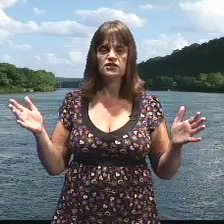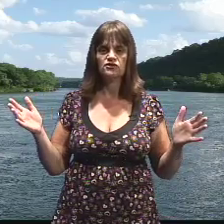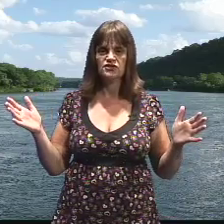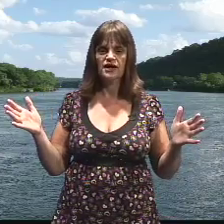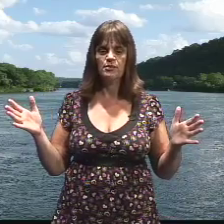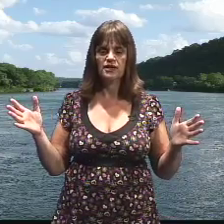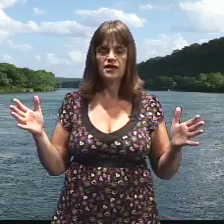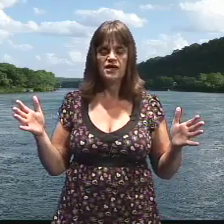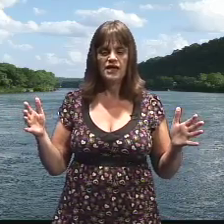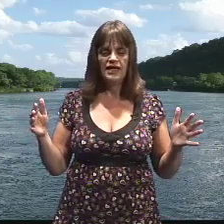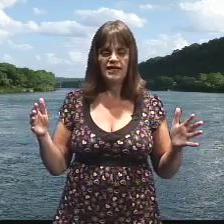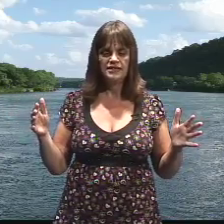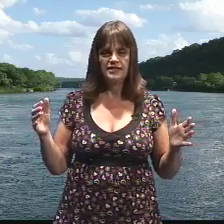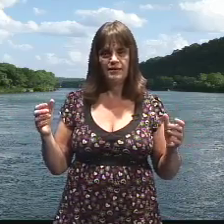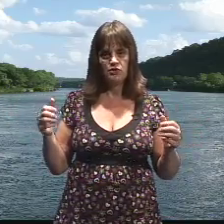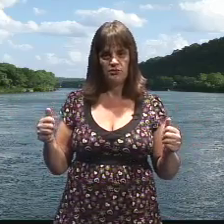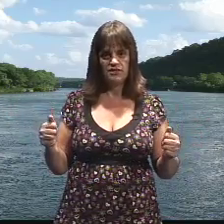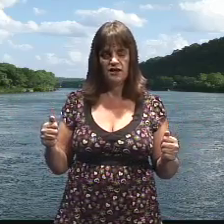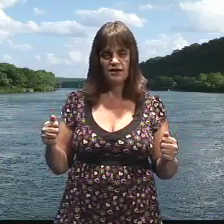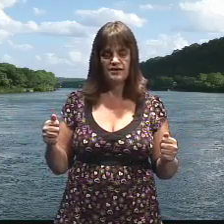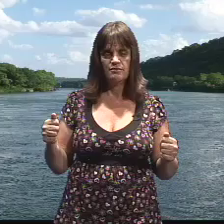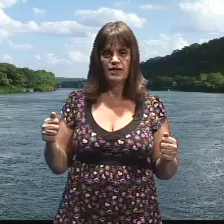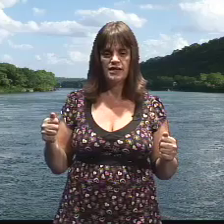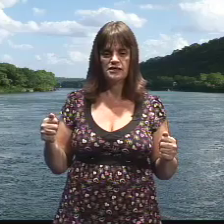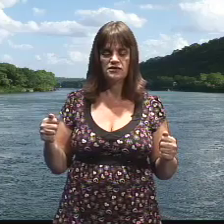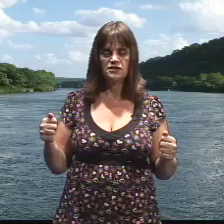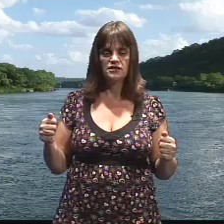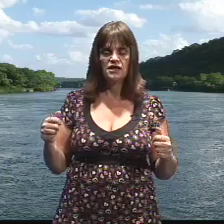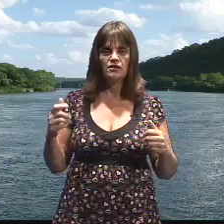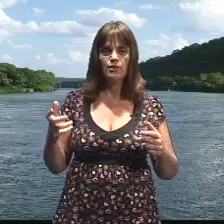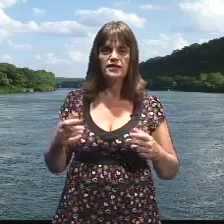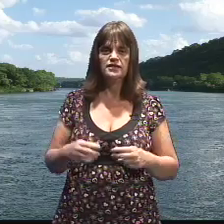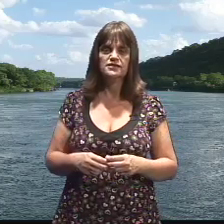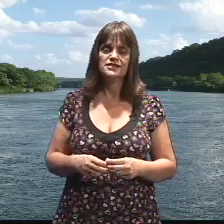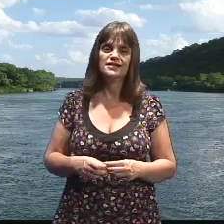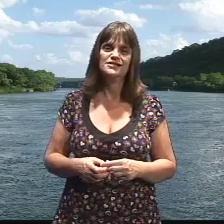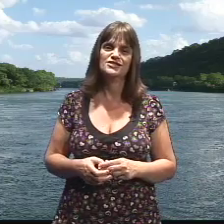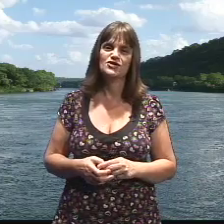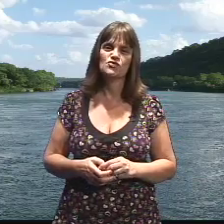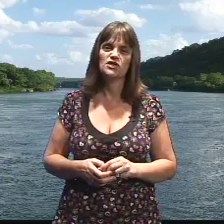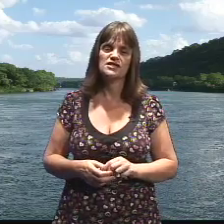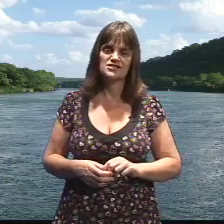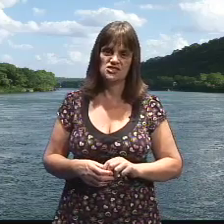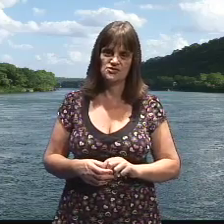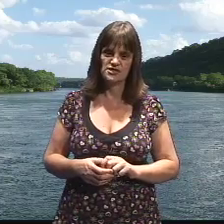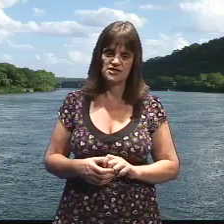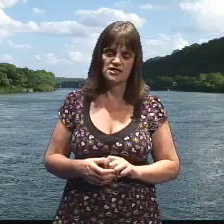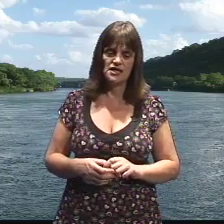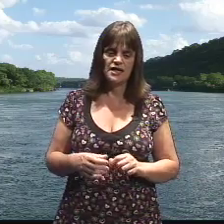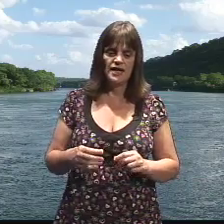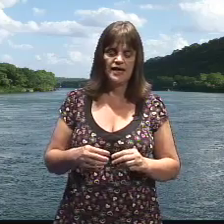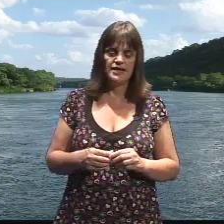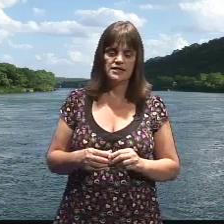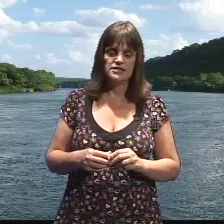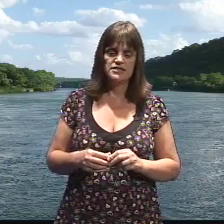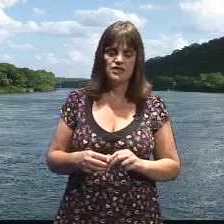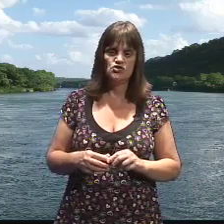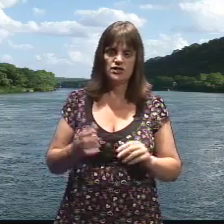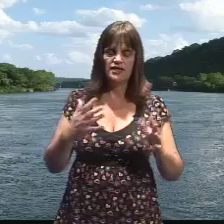particular topic. And today I'm going to be talking about abundance, and is there really a secret? And you can hear